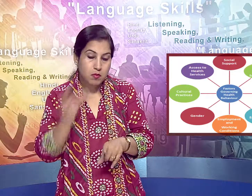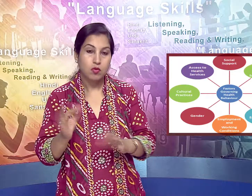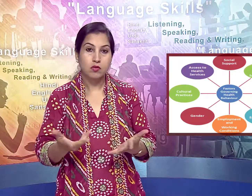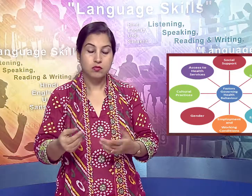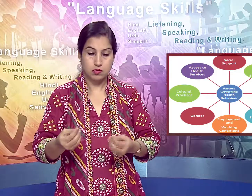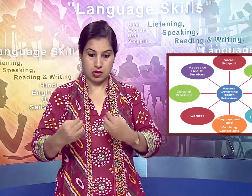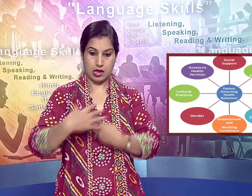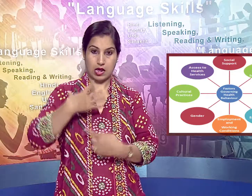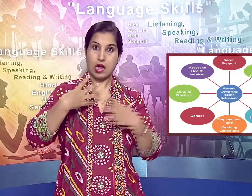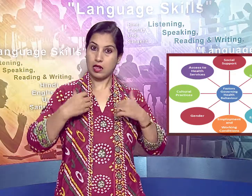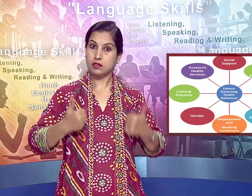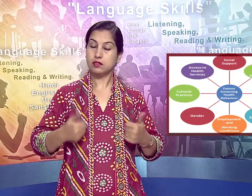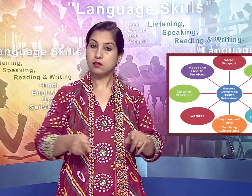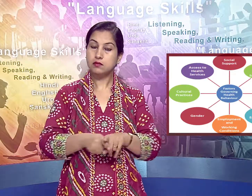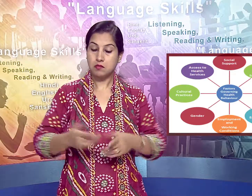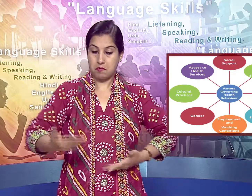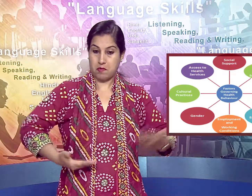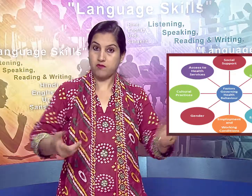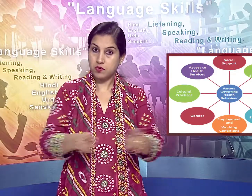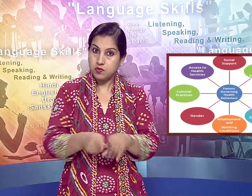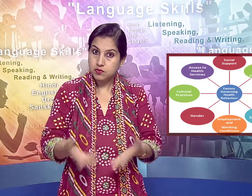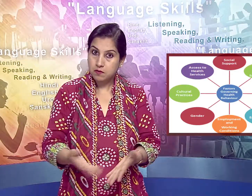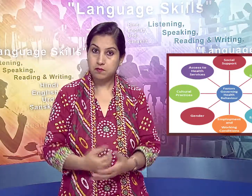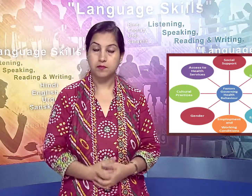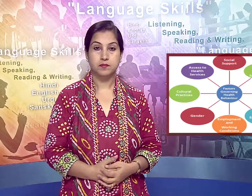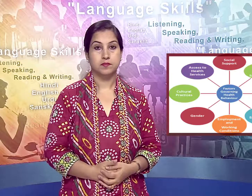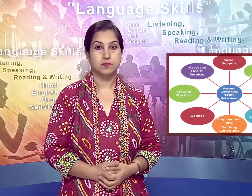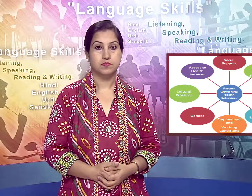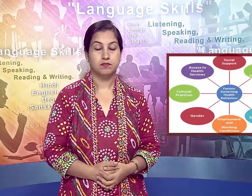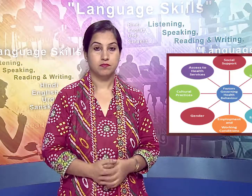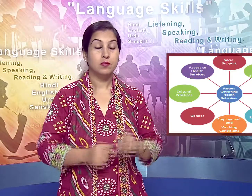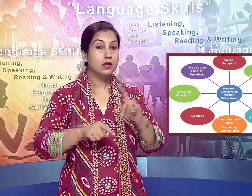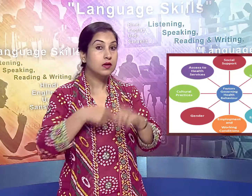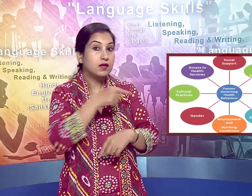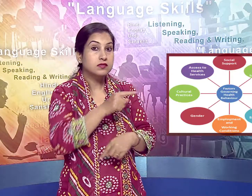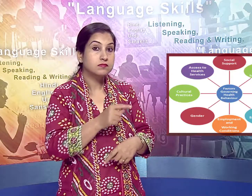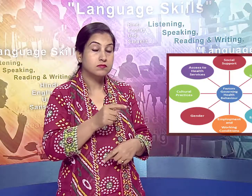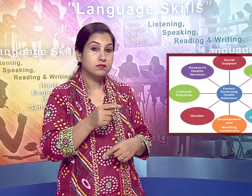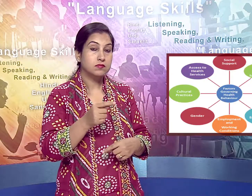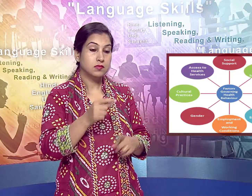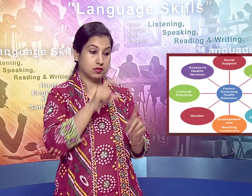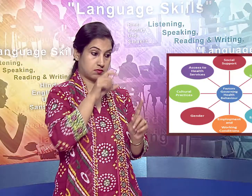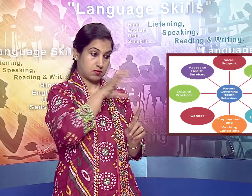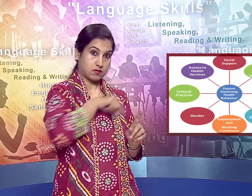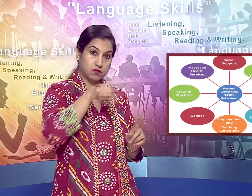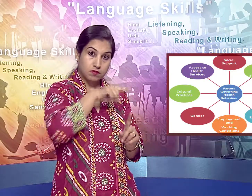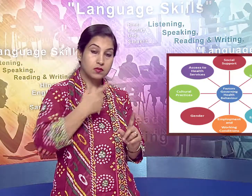our health and behavior. Next point is cultural practices.